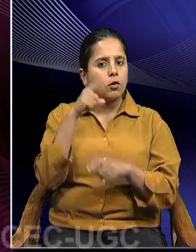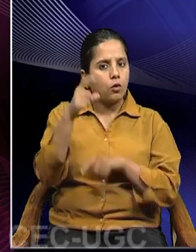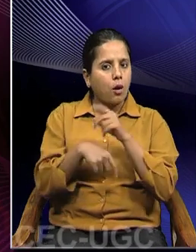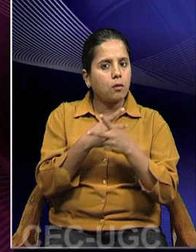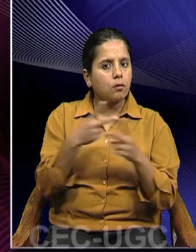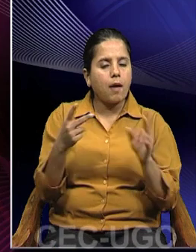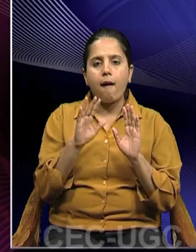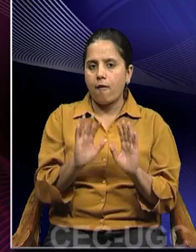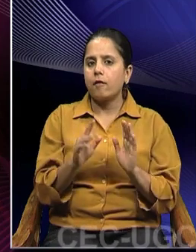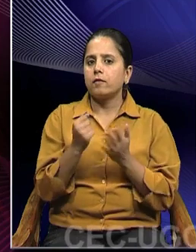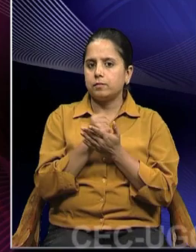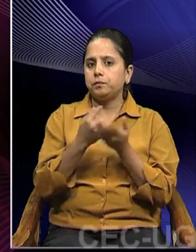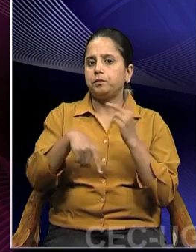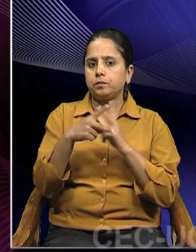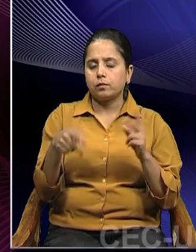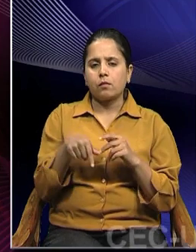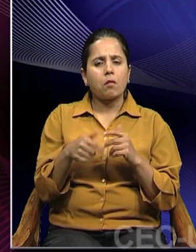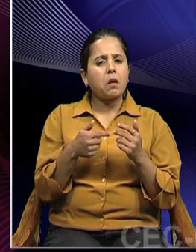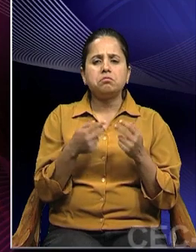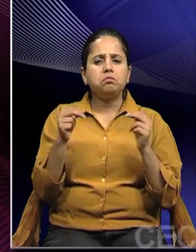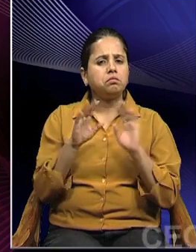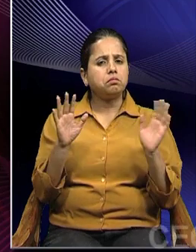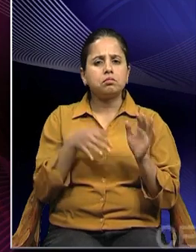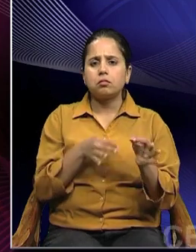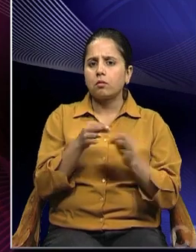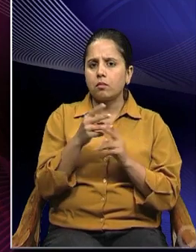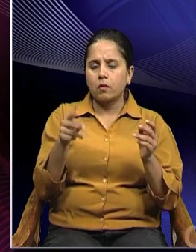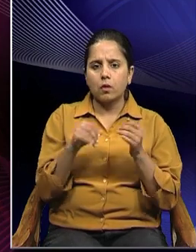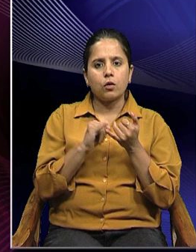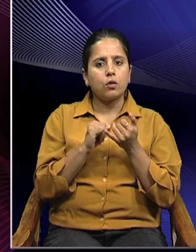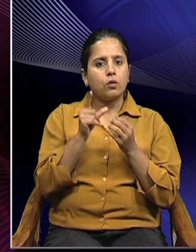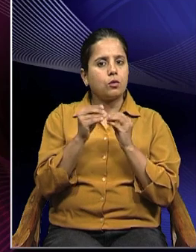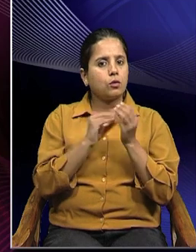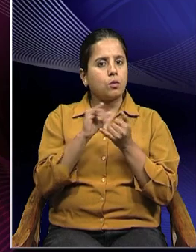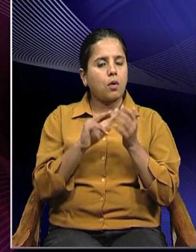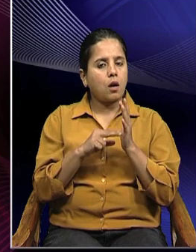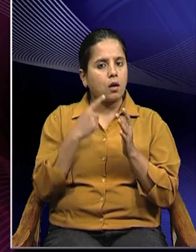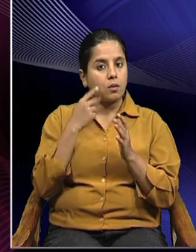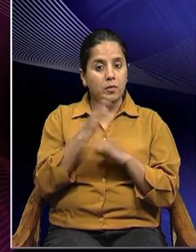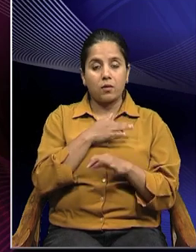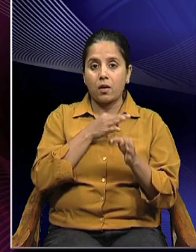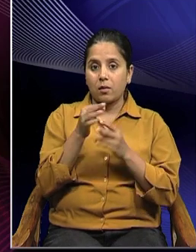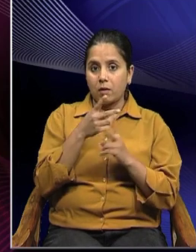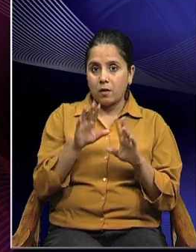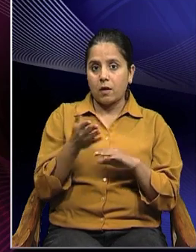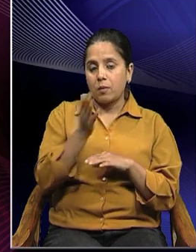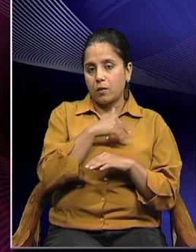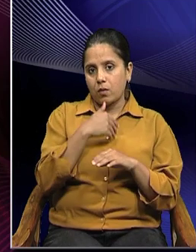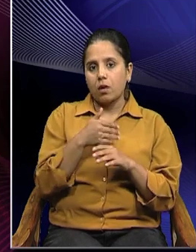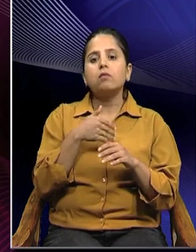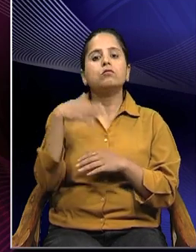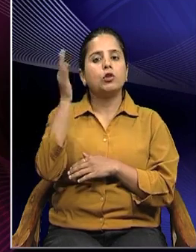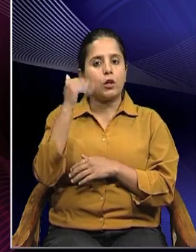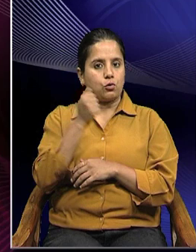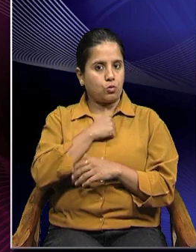corridors as well. So, needless to explain management Subhashitani, because I already explained it to you in the previous lecture of